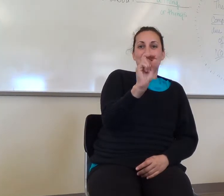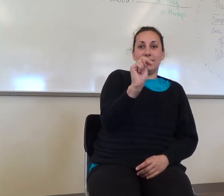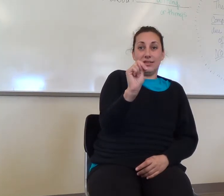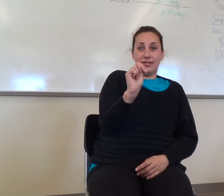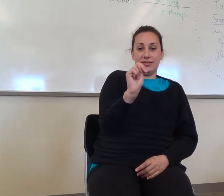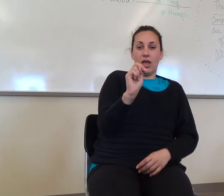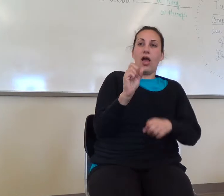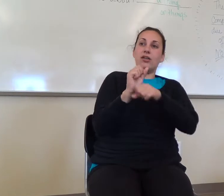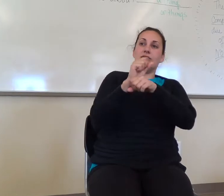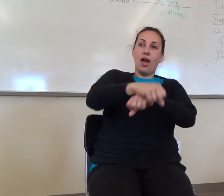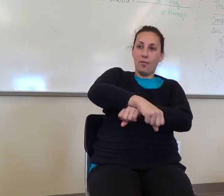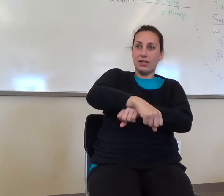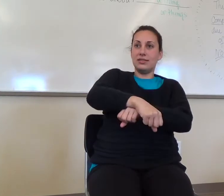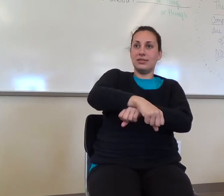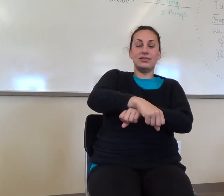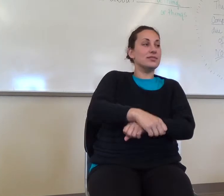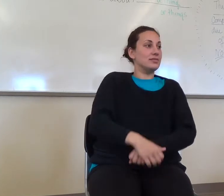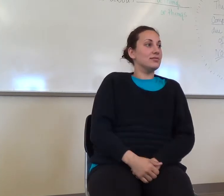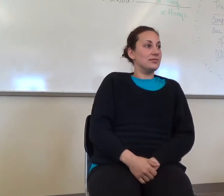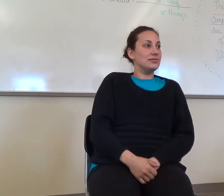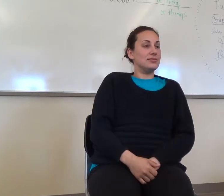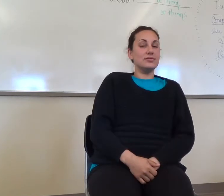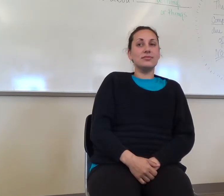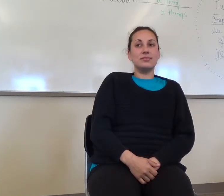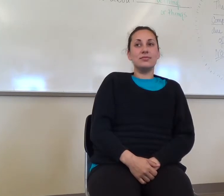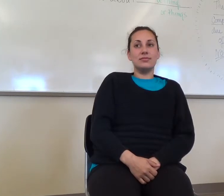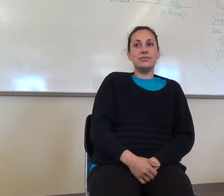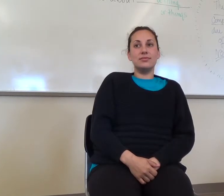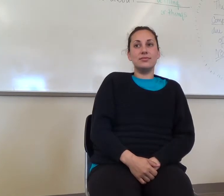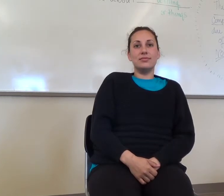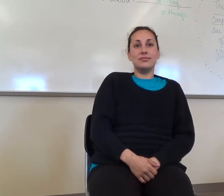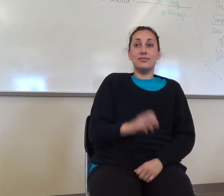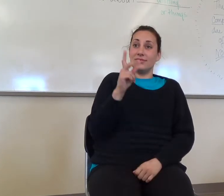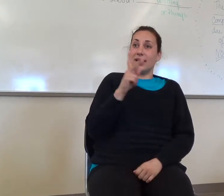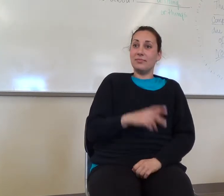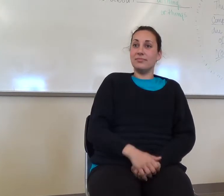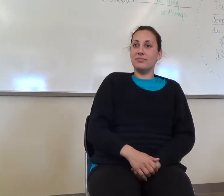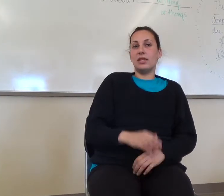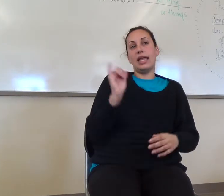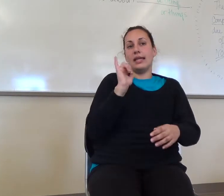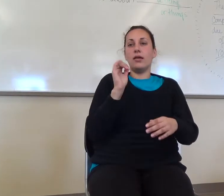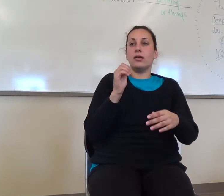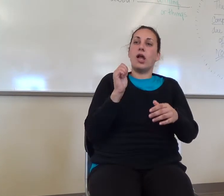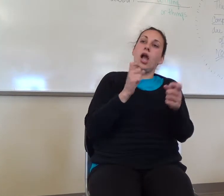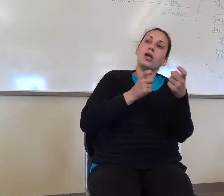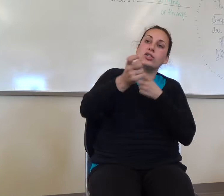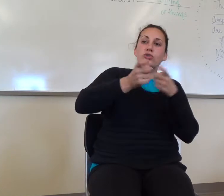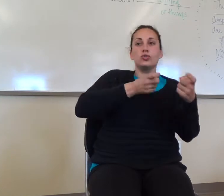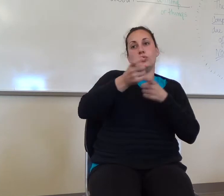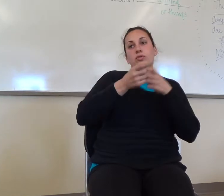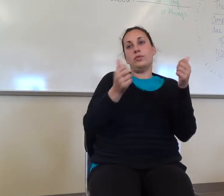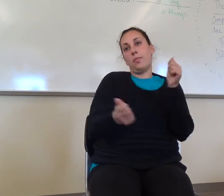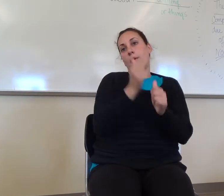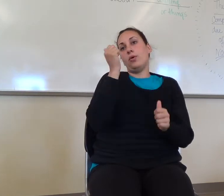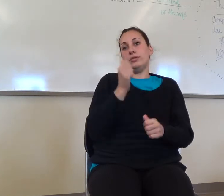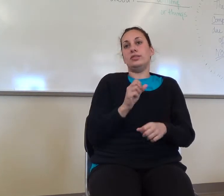dominant. This is how Univision dominates. Does that make sense? You see what I'm really emphasizing